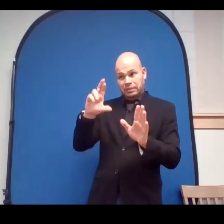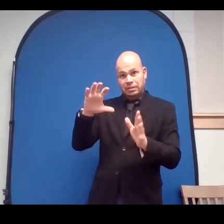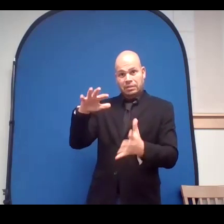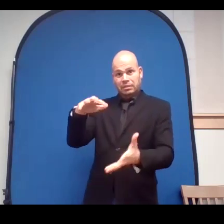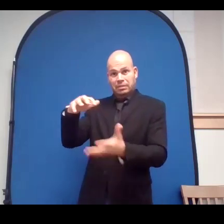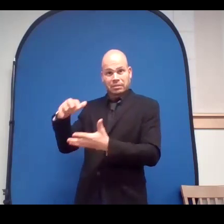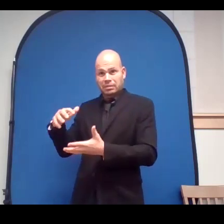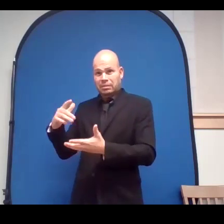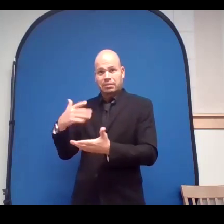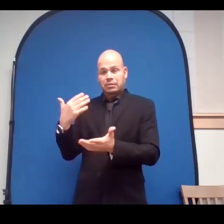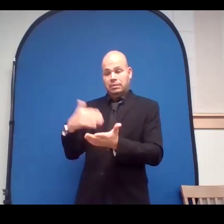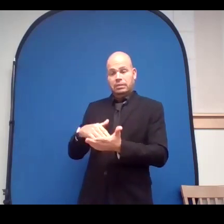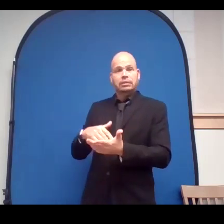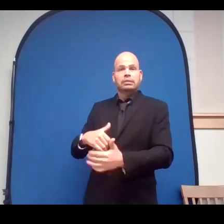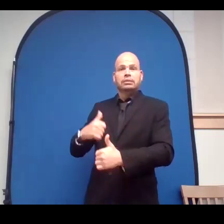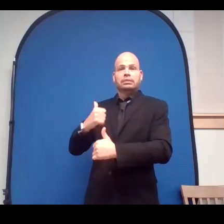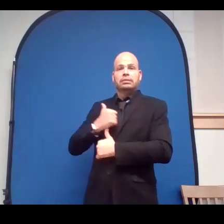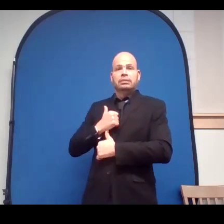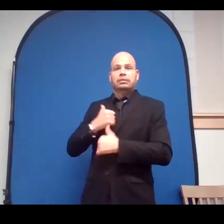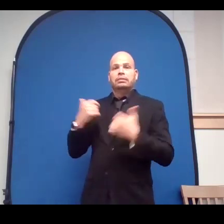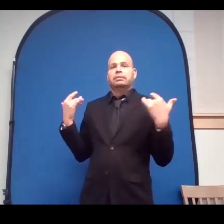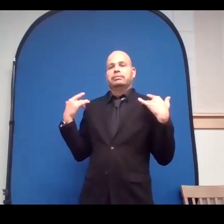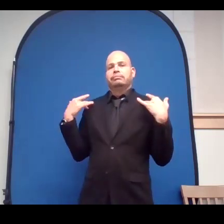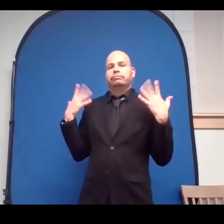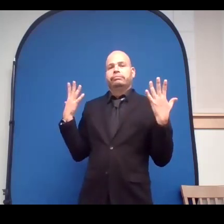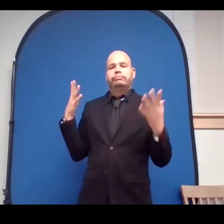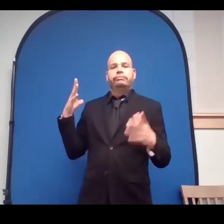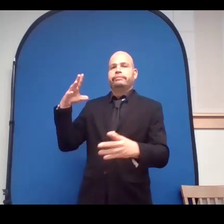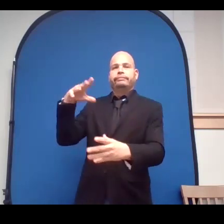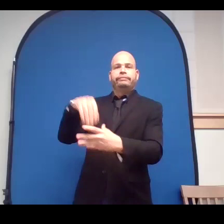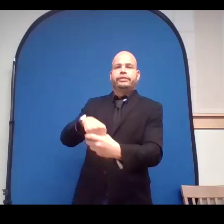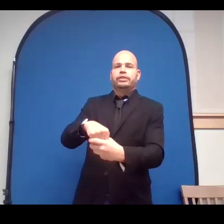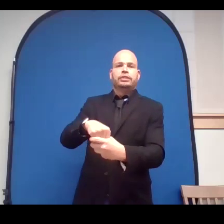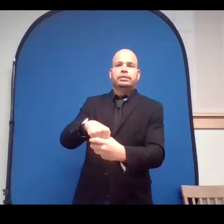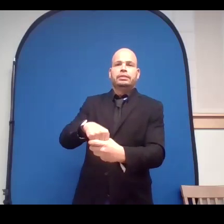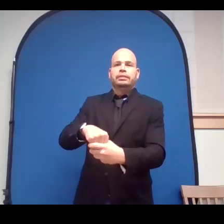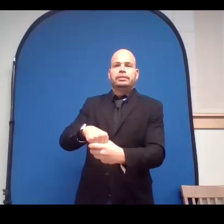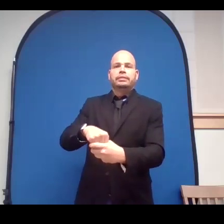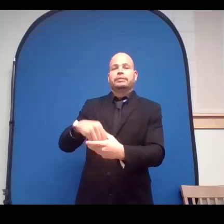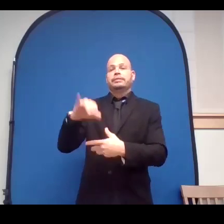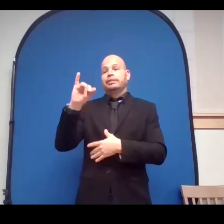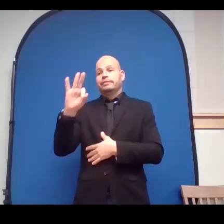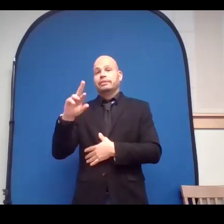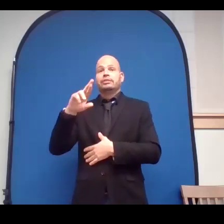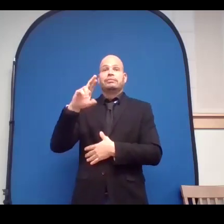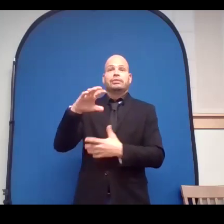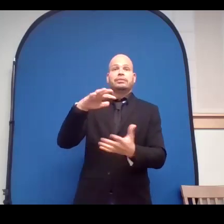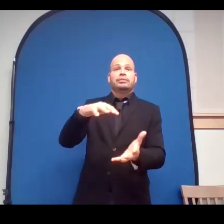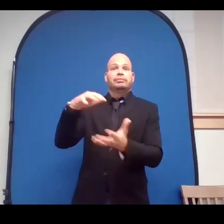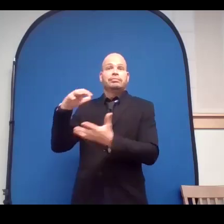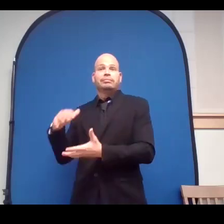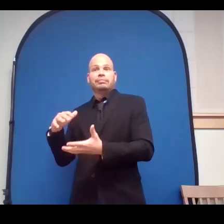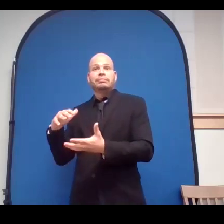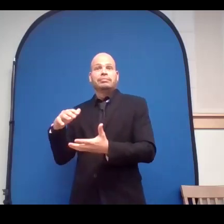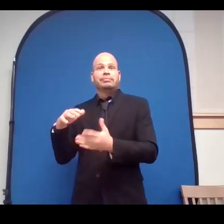jurisdiction. We don't have dominion or power over that. That they would reach out to the local law enforcement if they had concerns. Well, they had